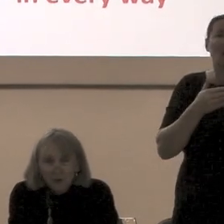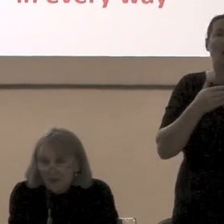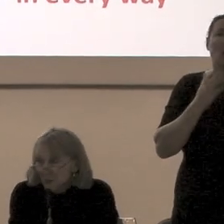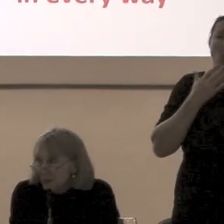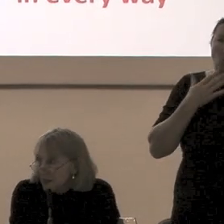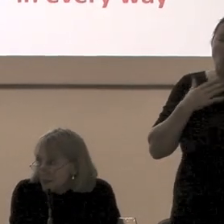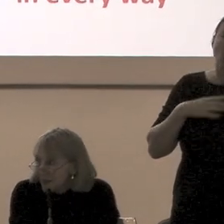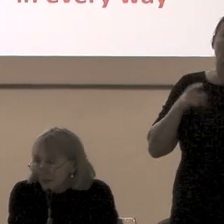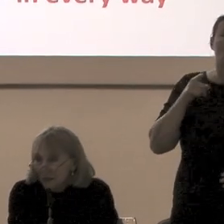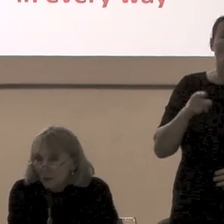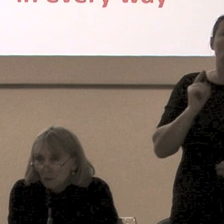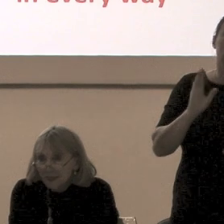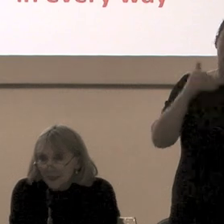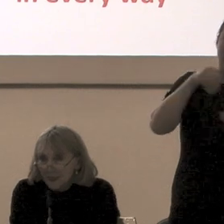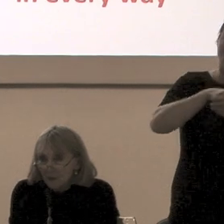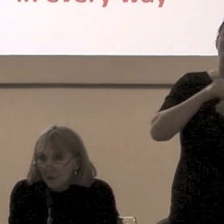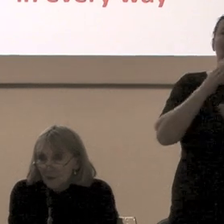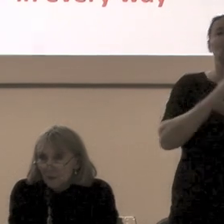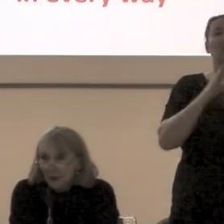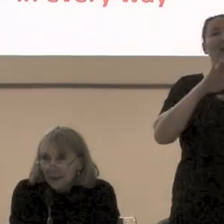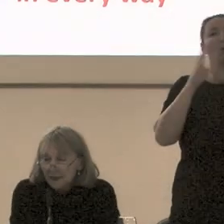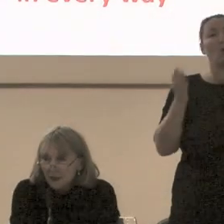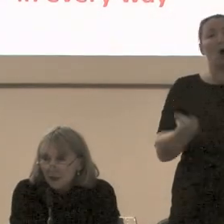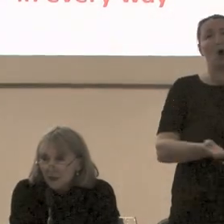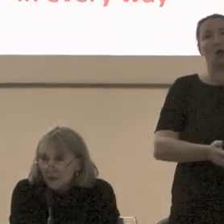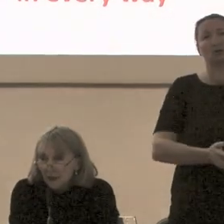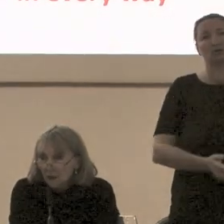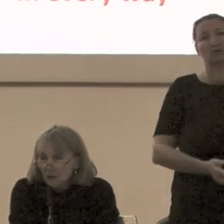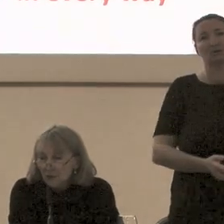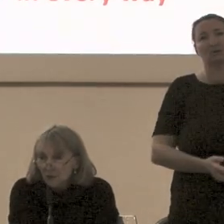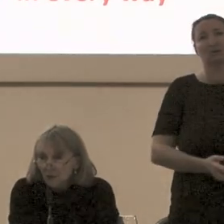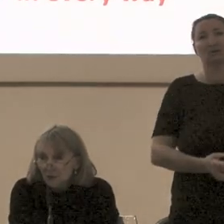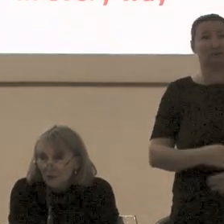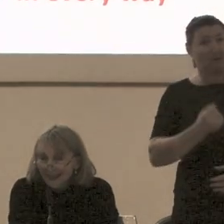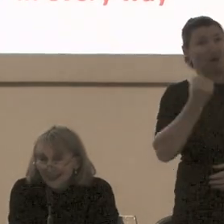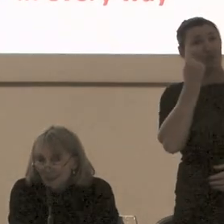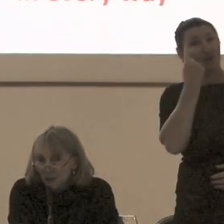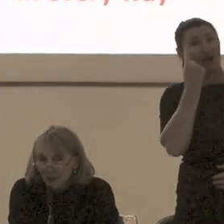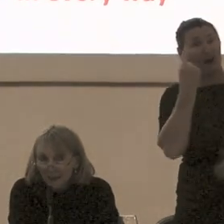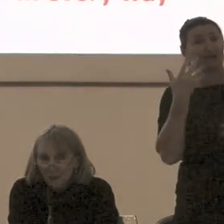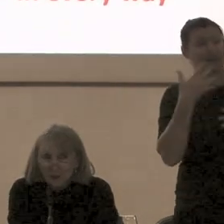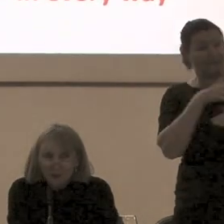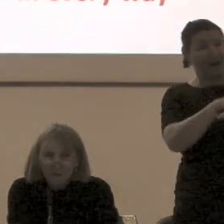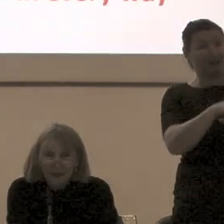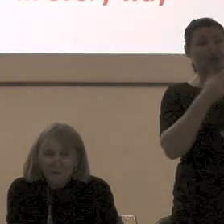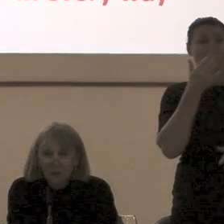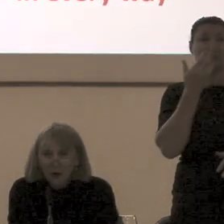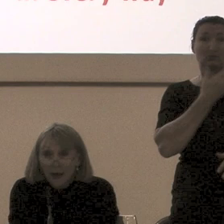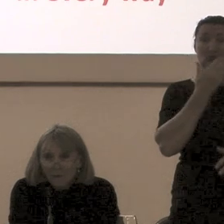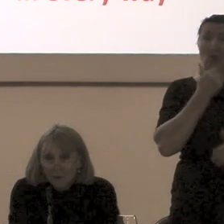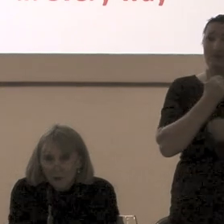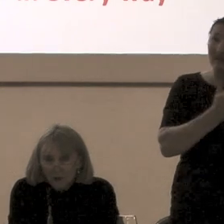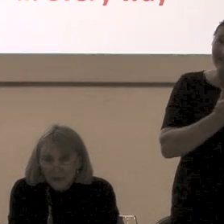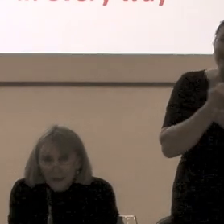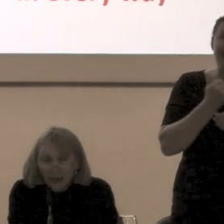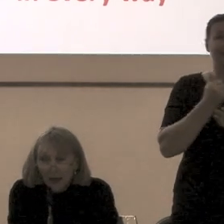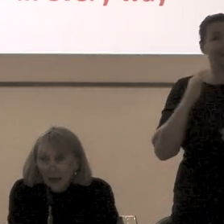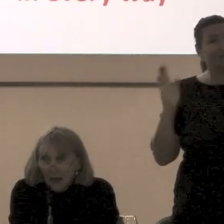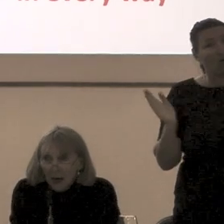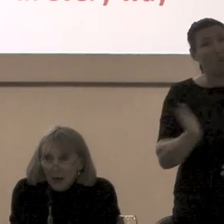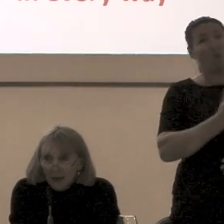And not surprisingly, what we discovered by kids going to their local schools was that actually it was great for